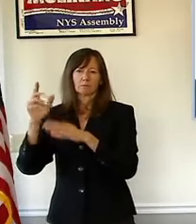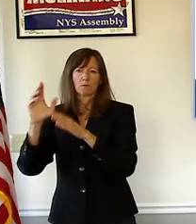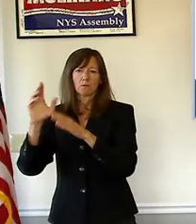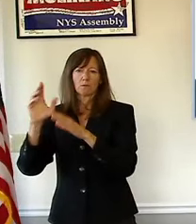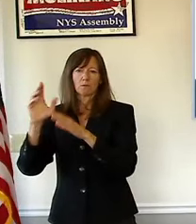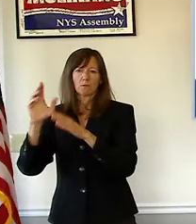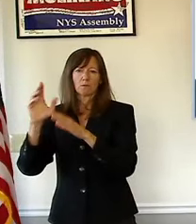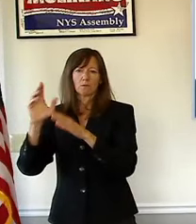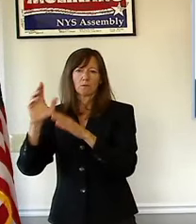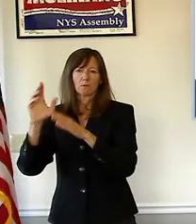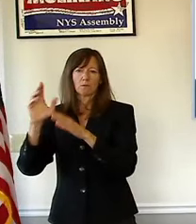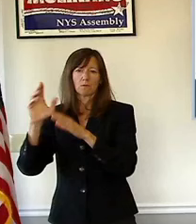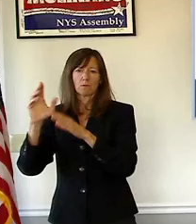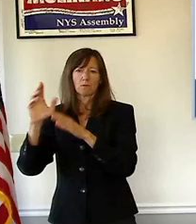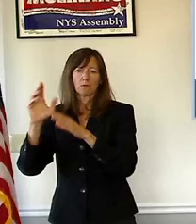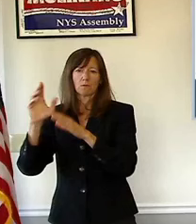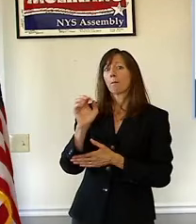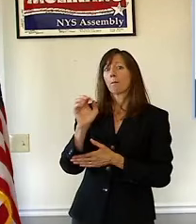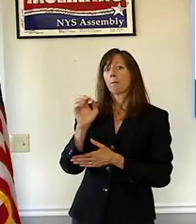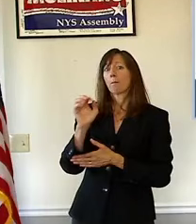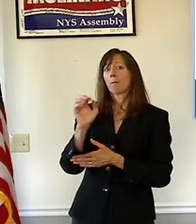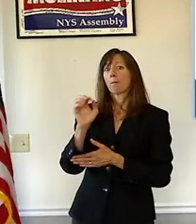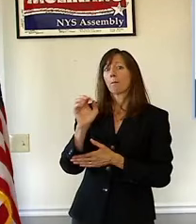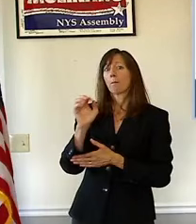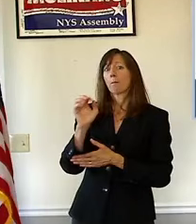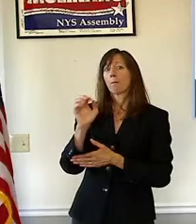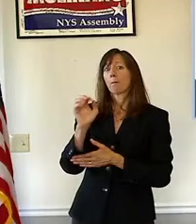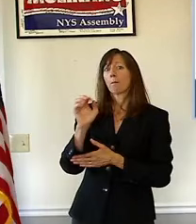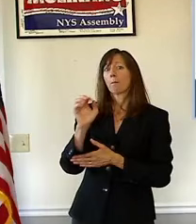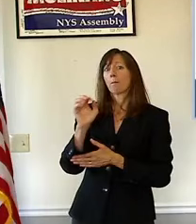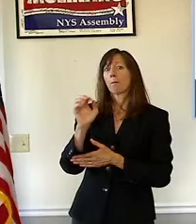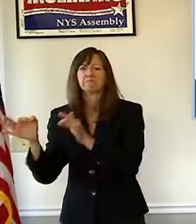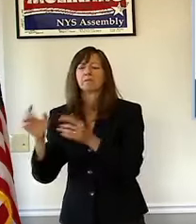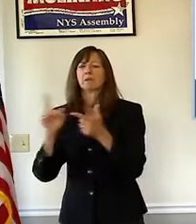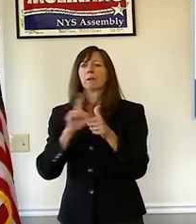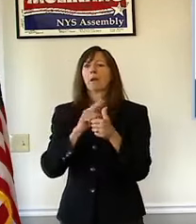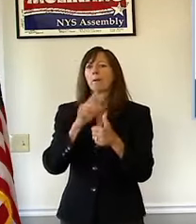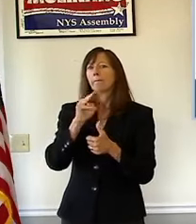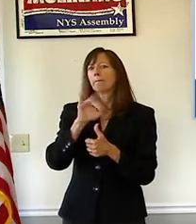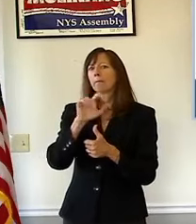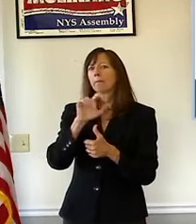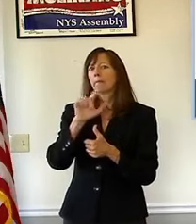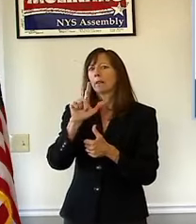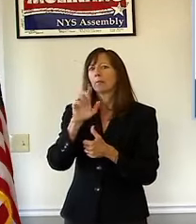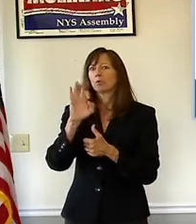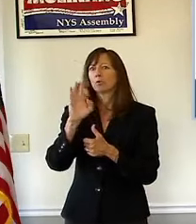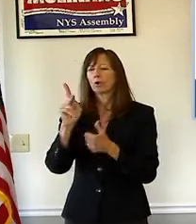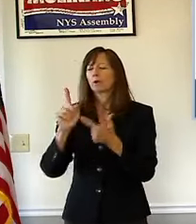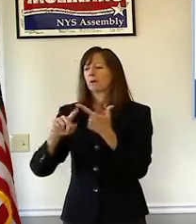some decisions on the Millbrook office. The polling office has been closed indefinitely, and that's